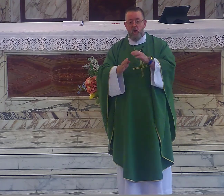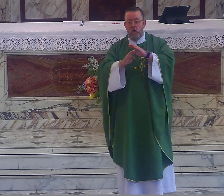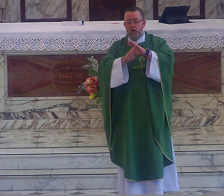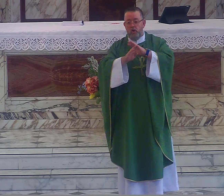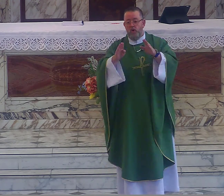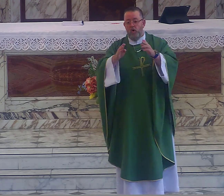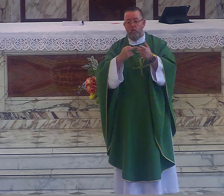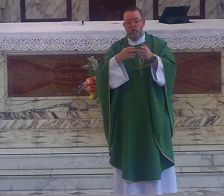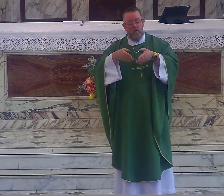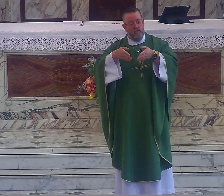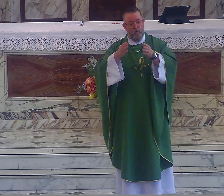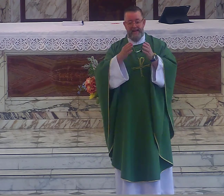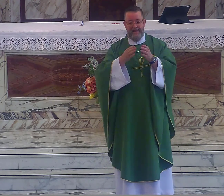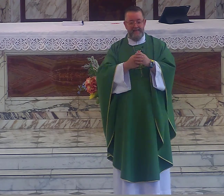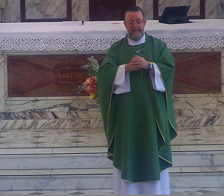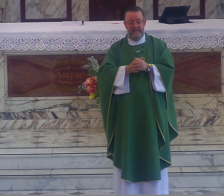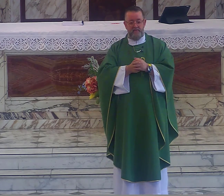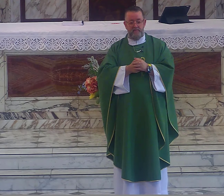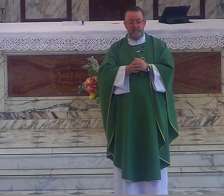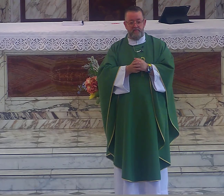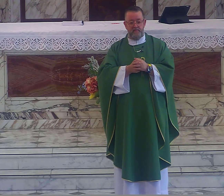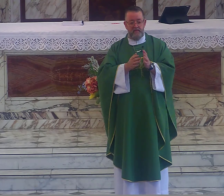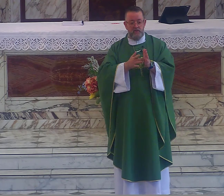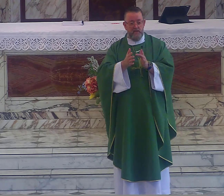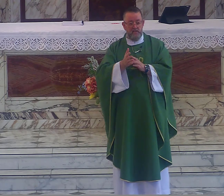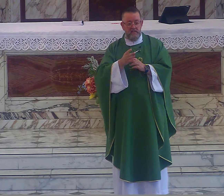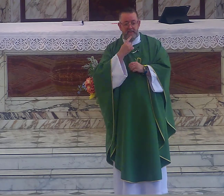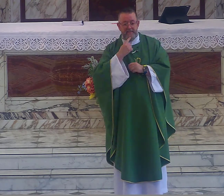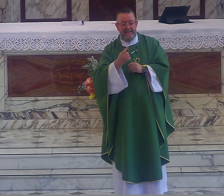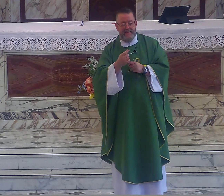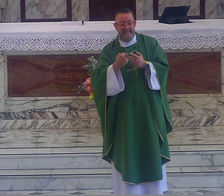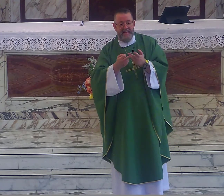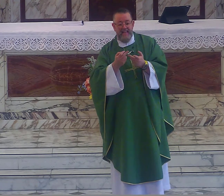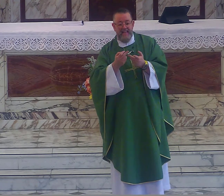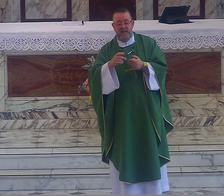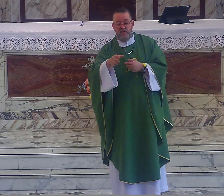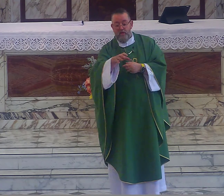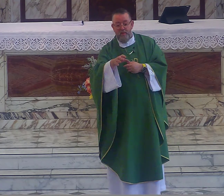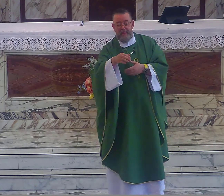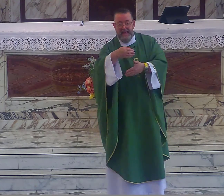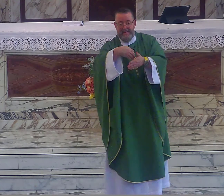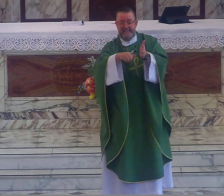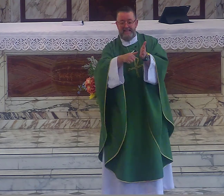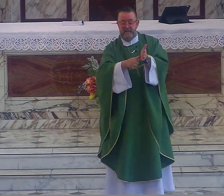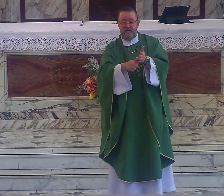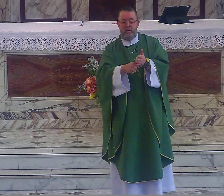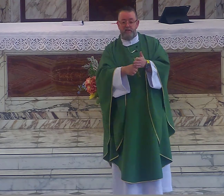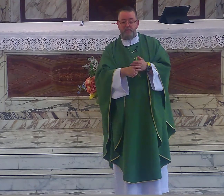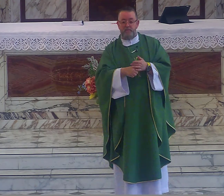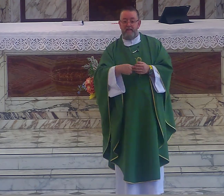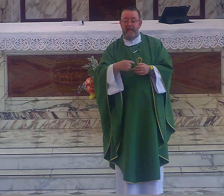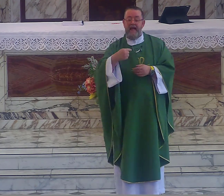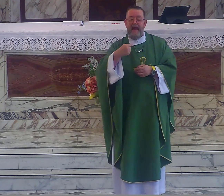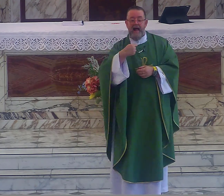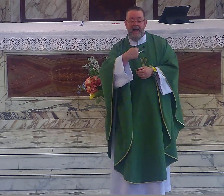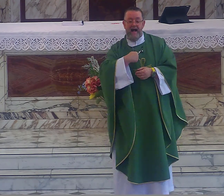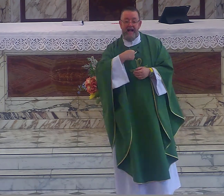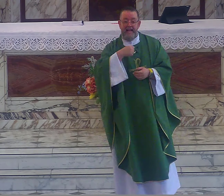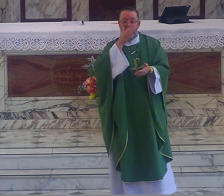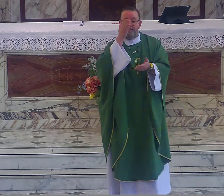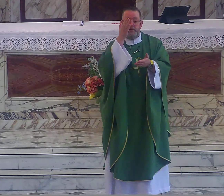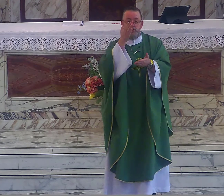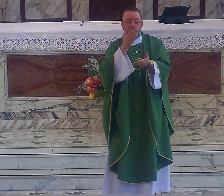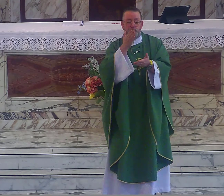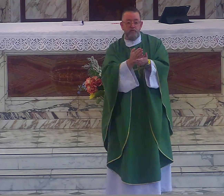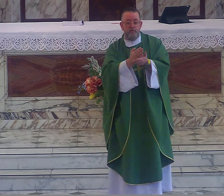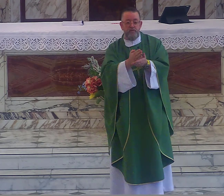There is no other way. Jesus says in another place in the Gospel,